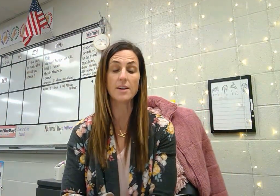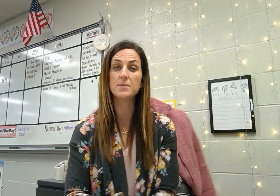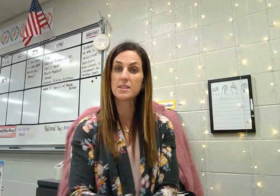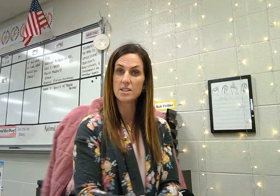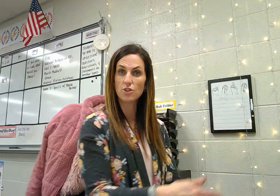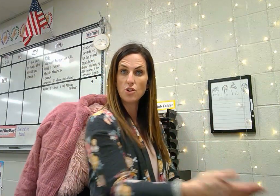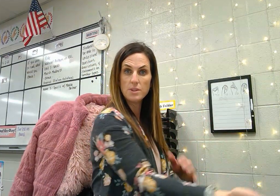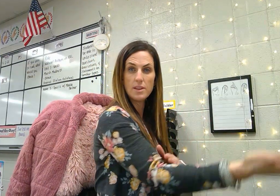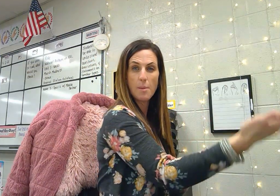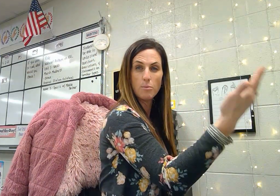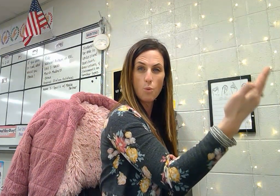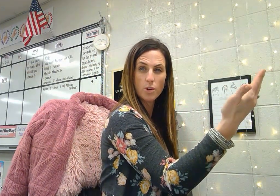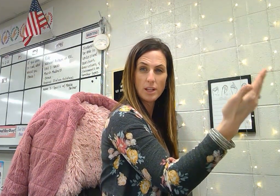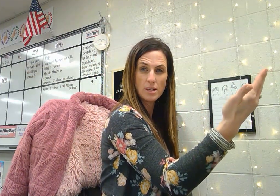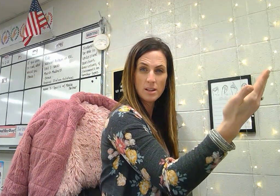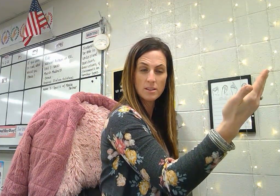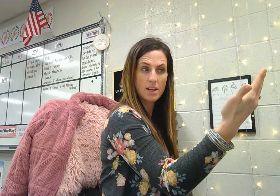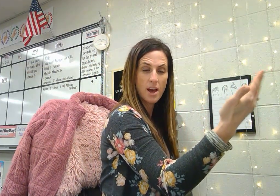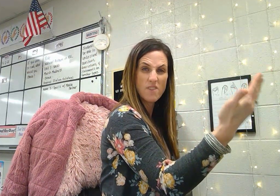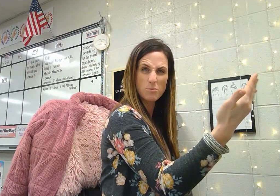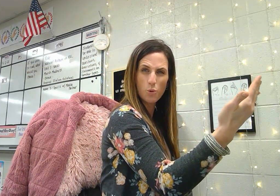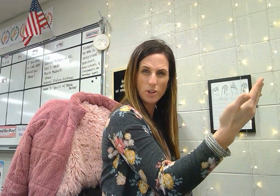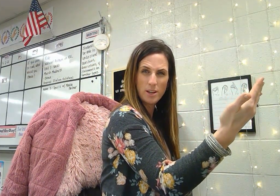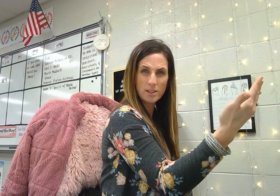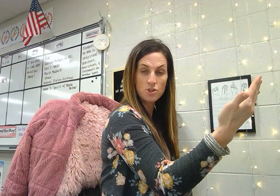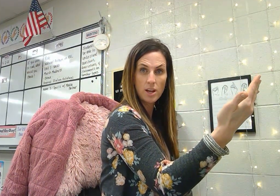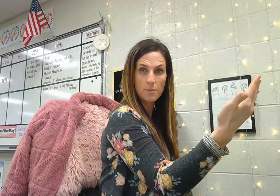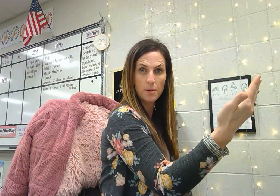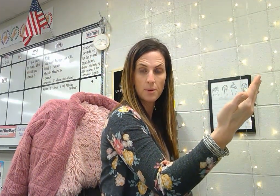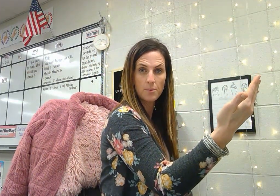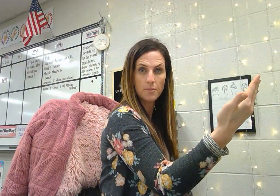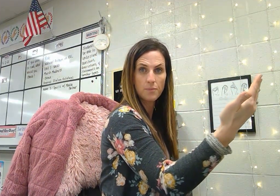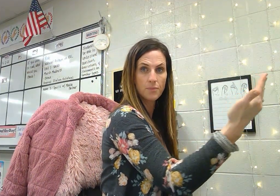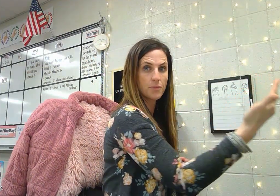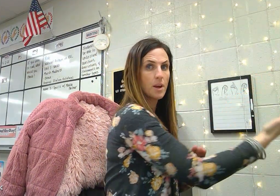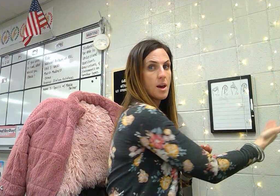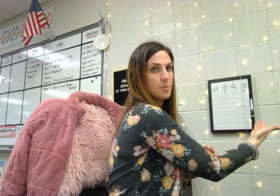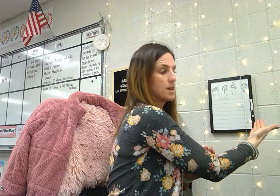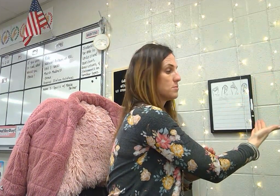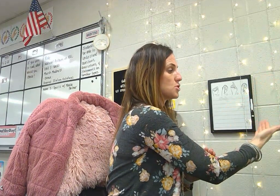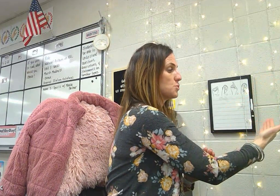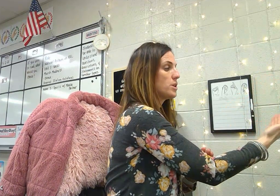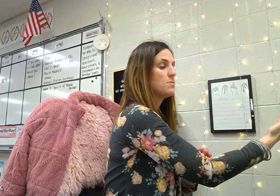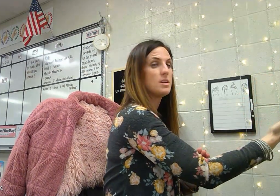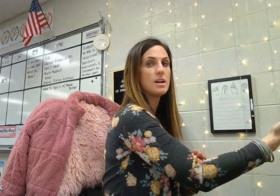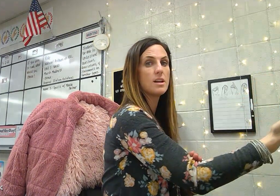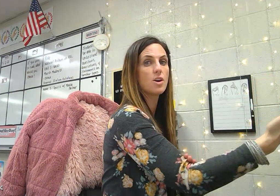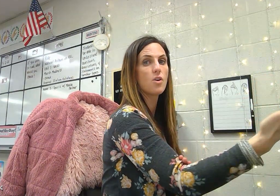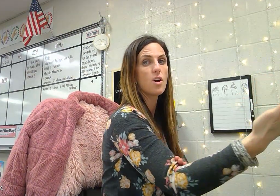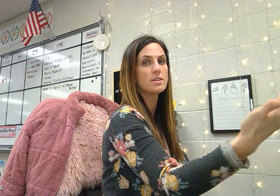I'm still using that morning hand shape, but I'm sweeping it across